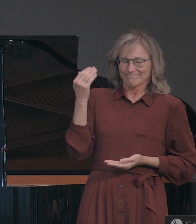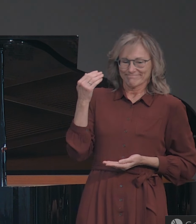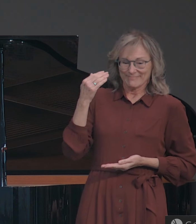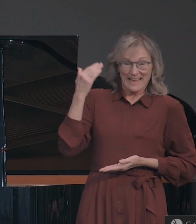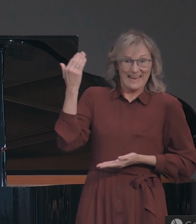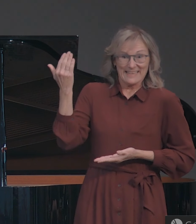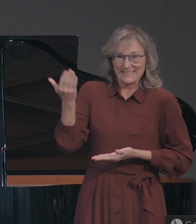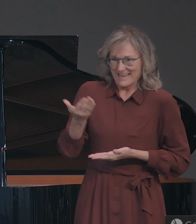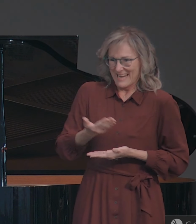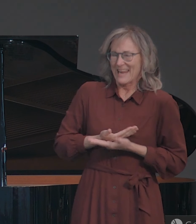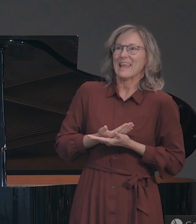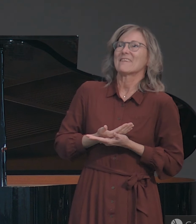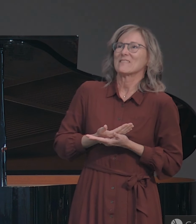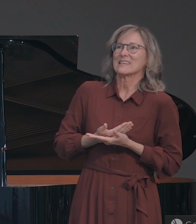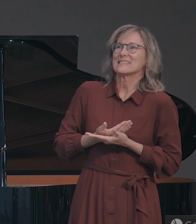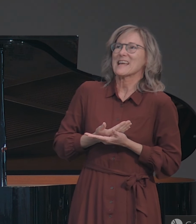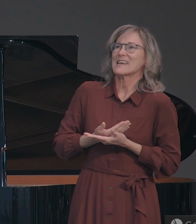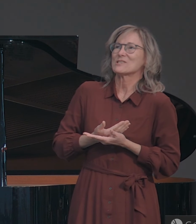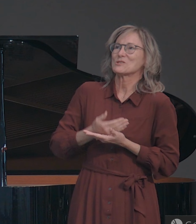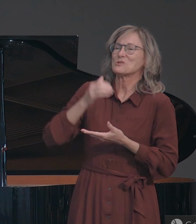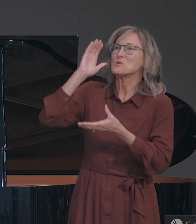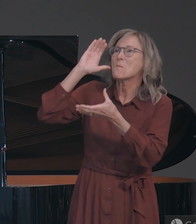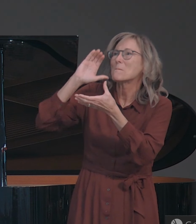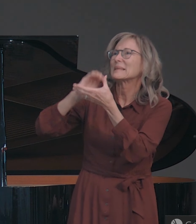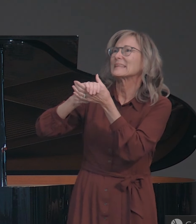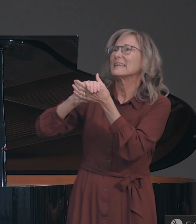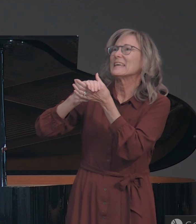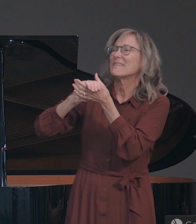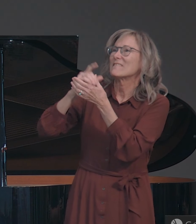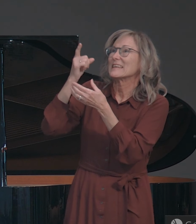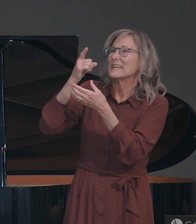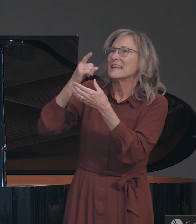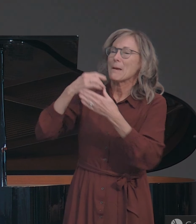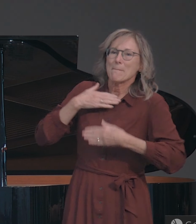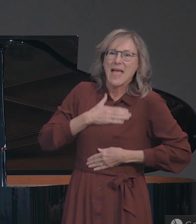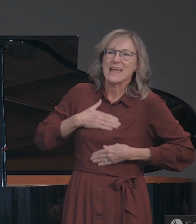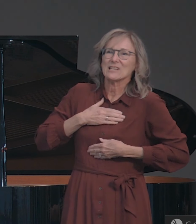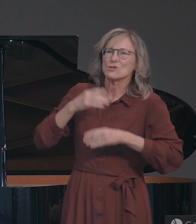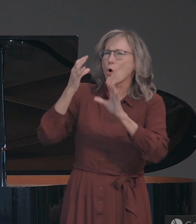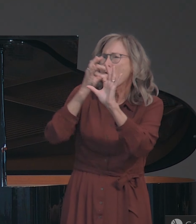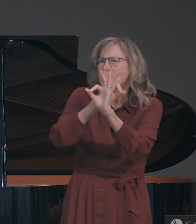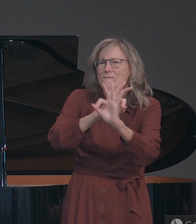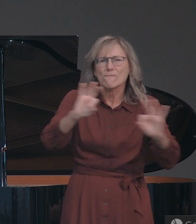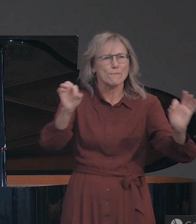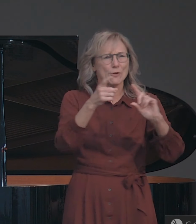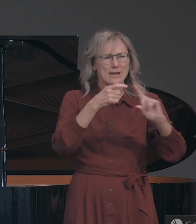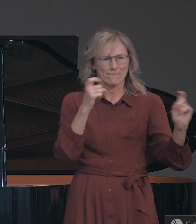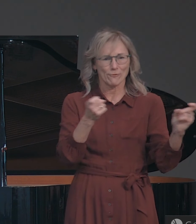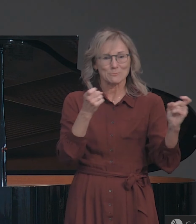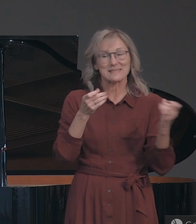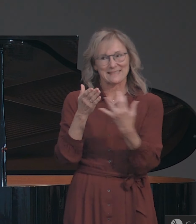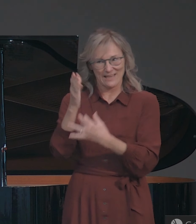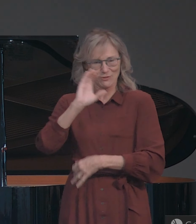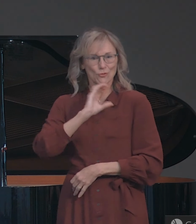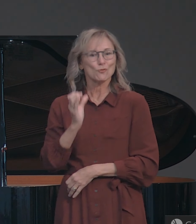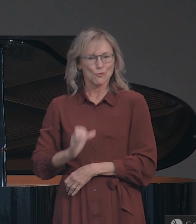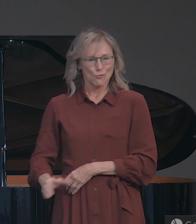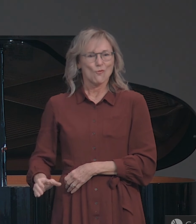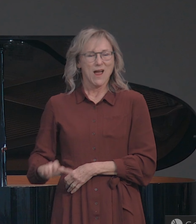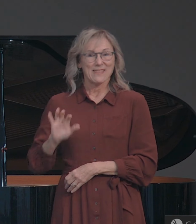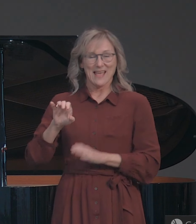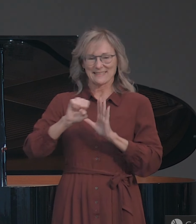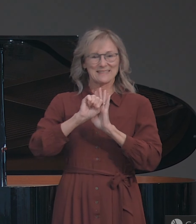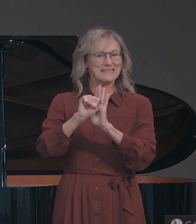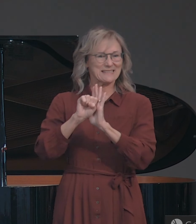cracker and drink juice. It's an invitation for you to enjoy the freedom in Christ that is symbolized in this